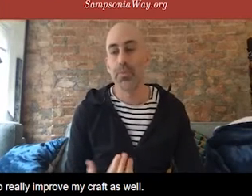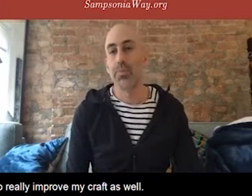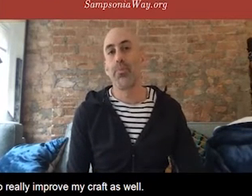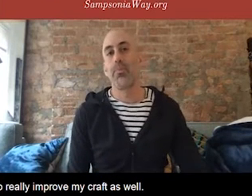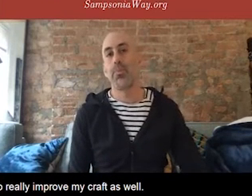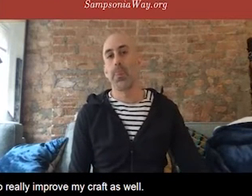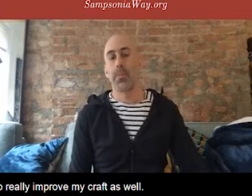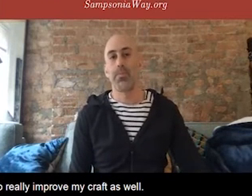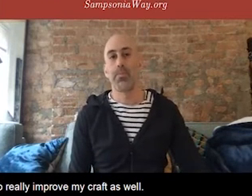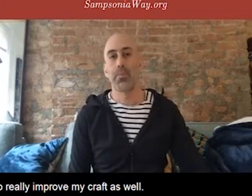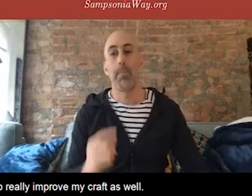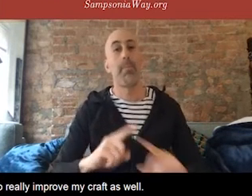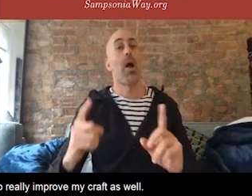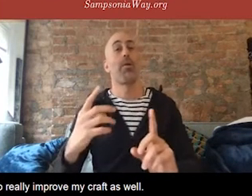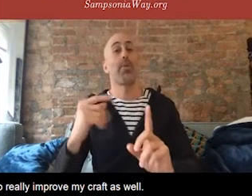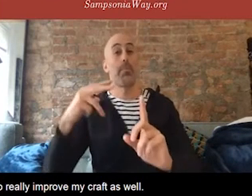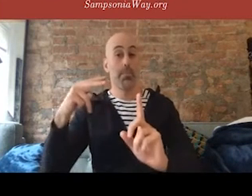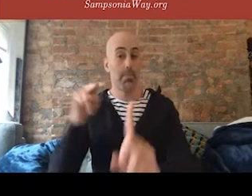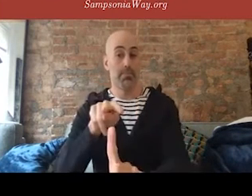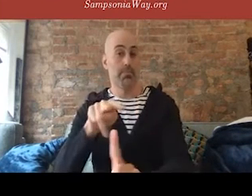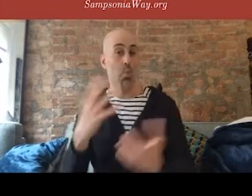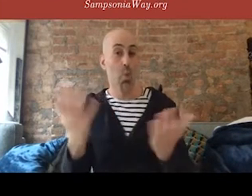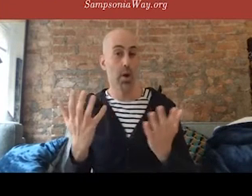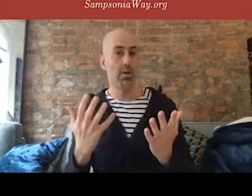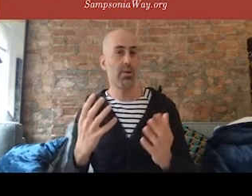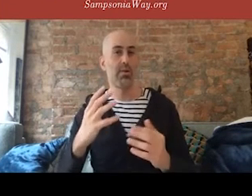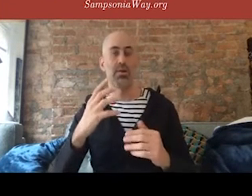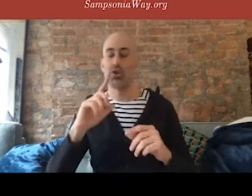based on audience reaction helped me to really improve my craft as well.